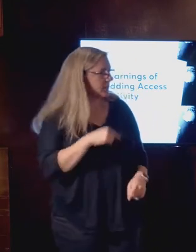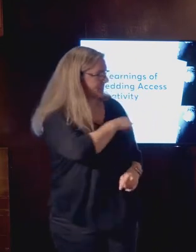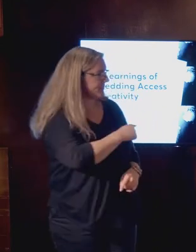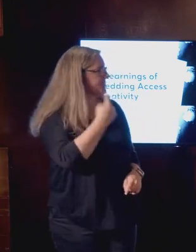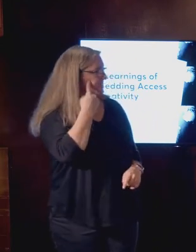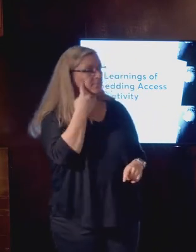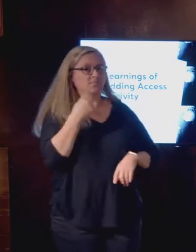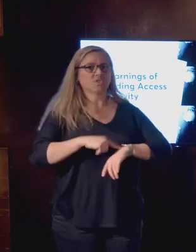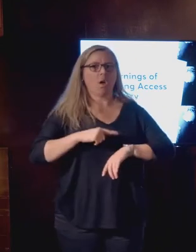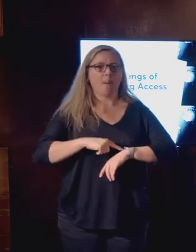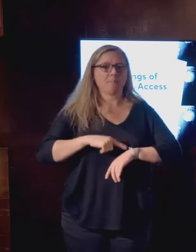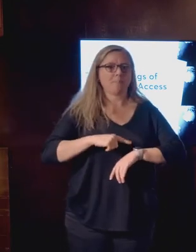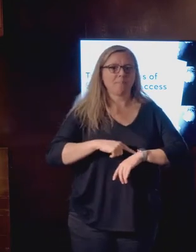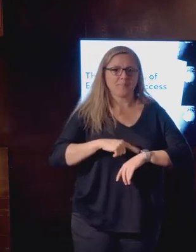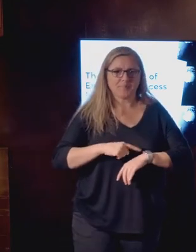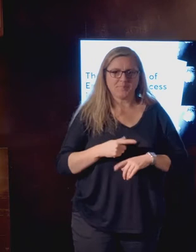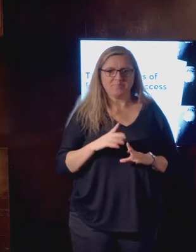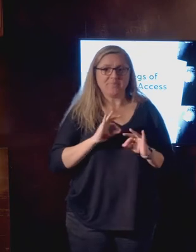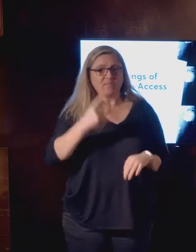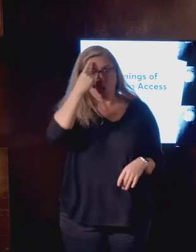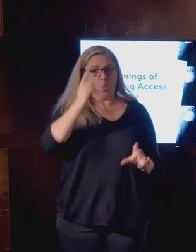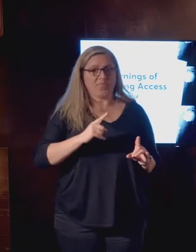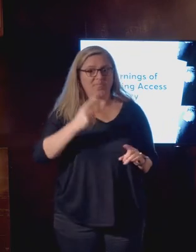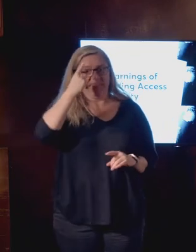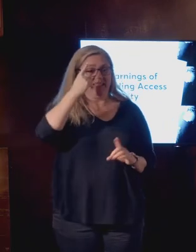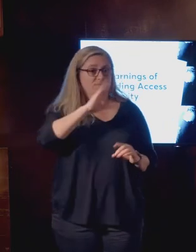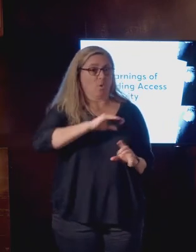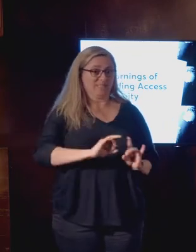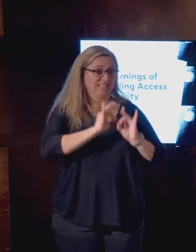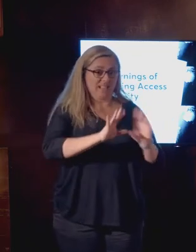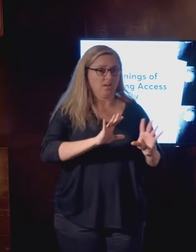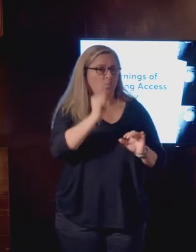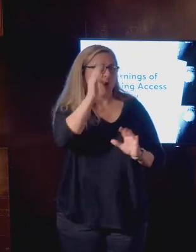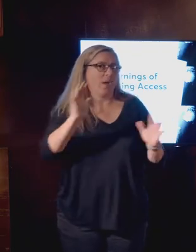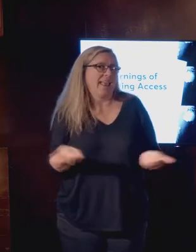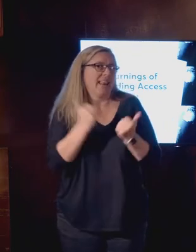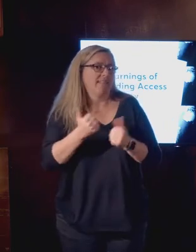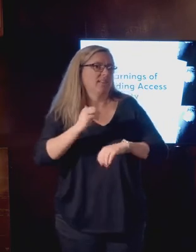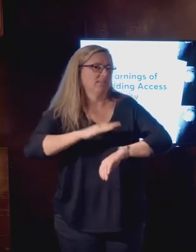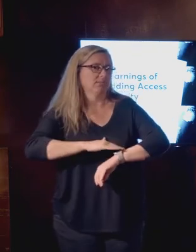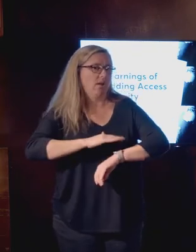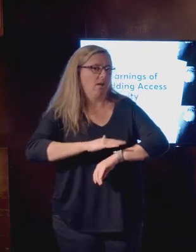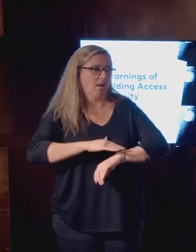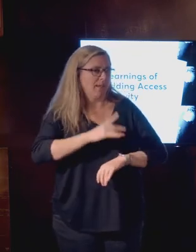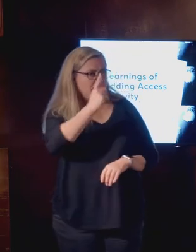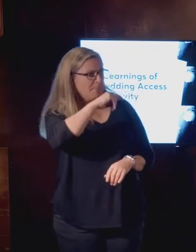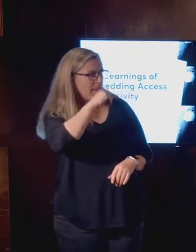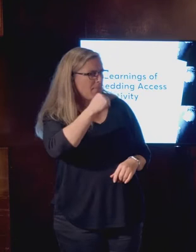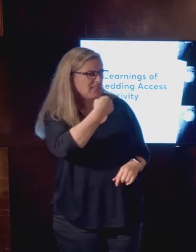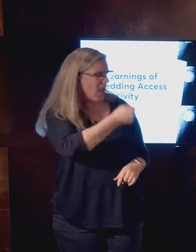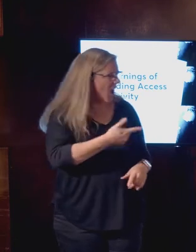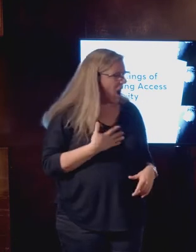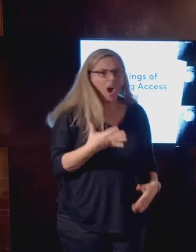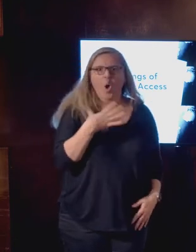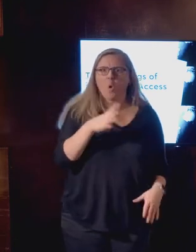time, because if you don't think about it from the beginning, you're not going to give yourself enough time. Because it's funny, we had people say to us, I mean, why